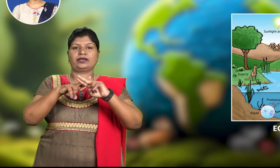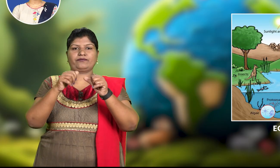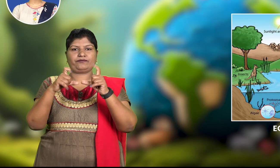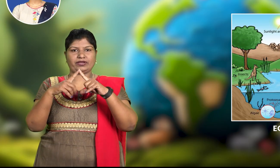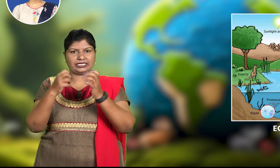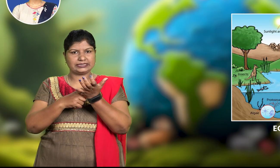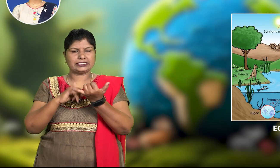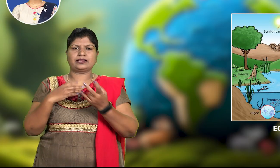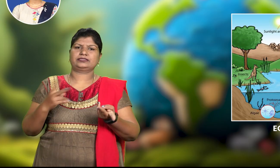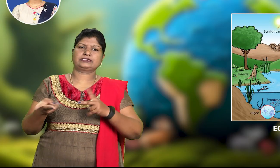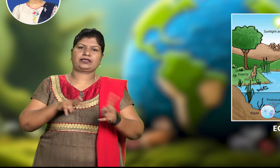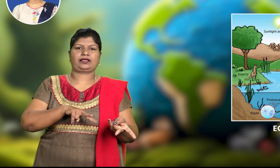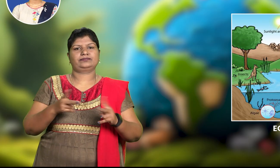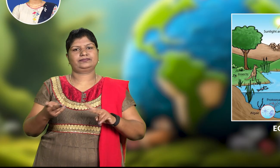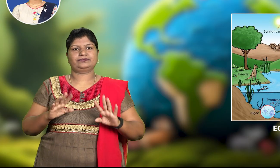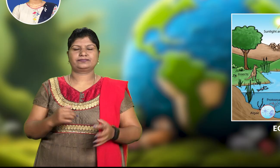versa.